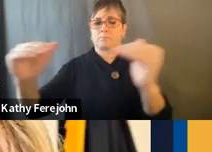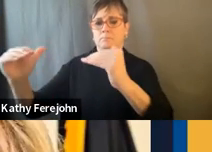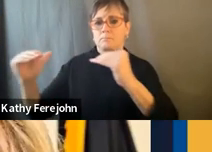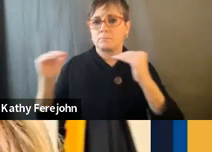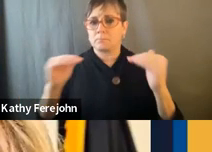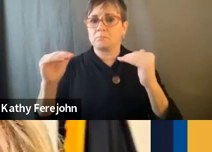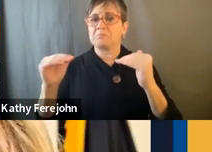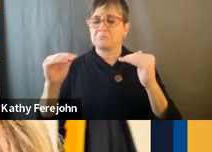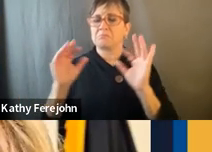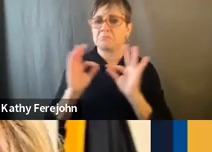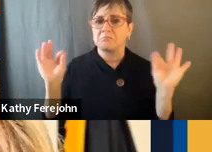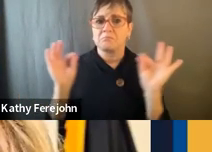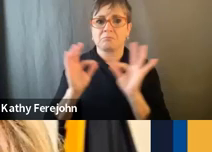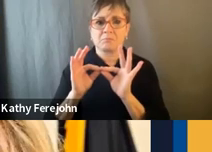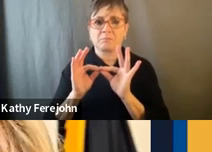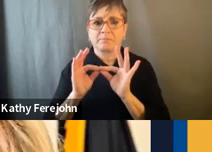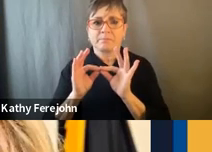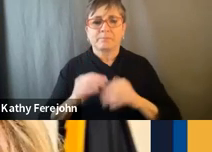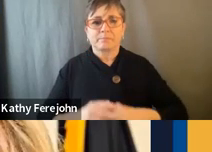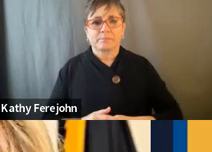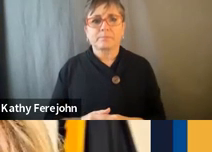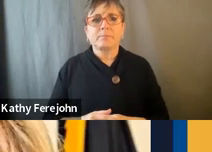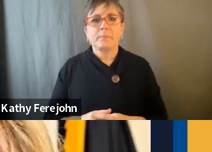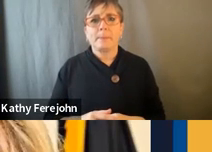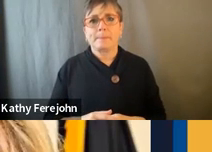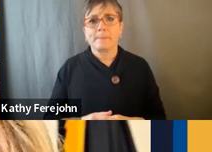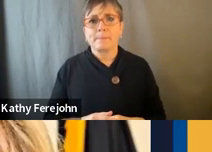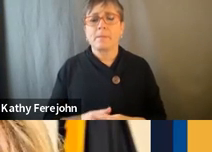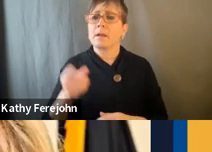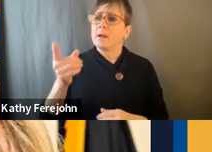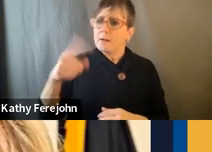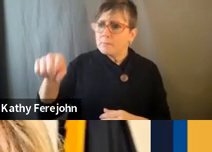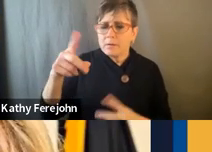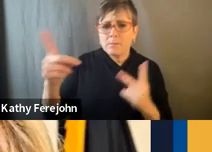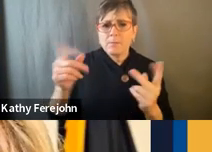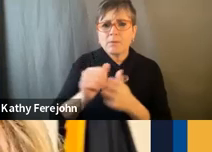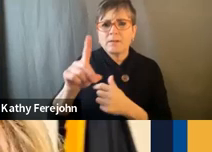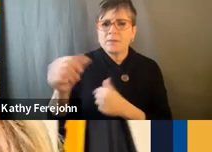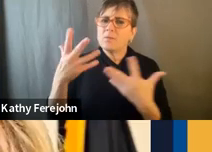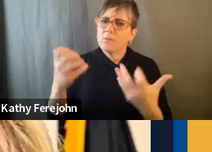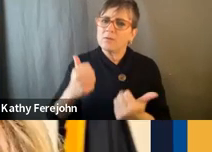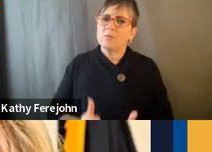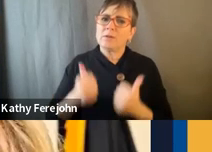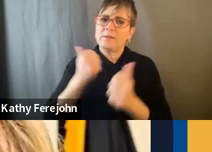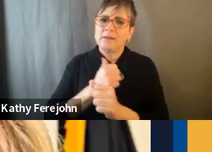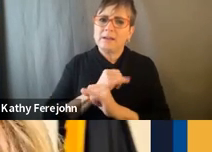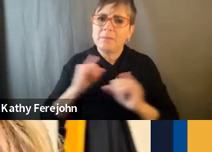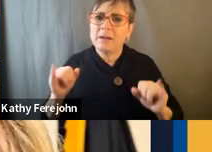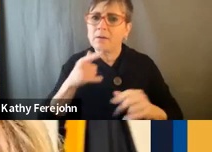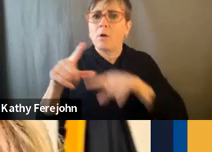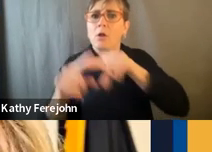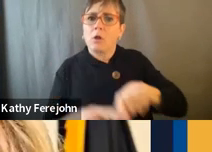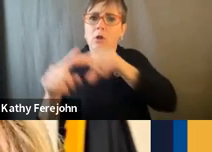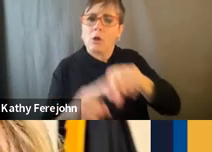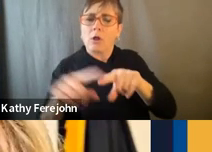we are. They have family to support. They want to live independently. They don't take handouts. And they want to